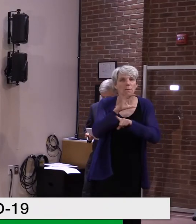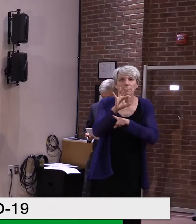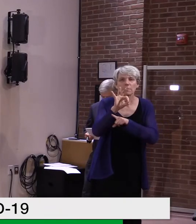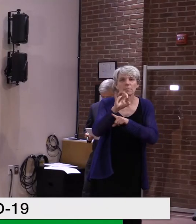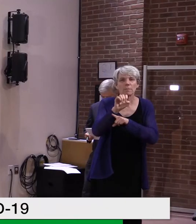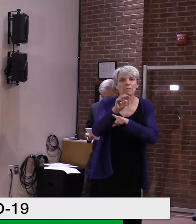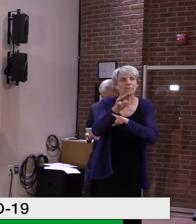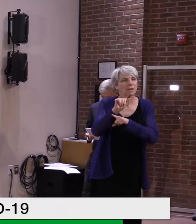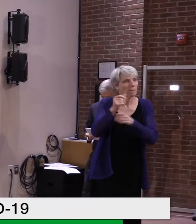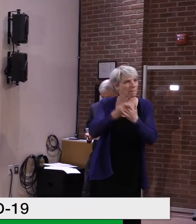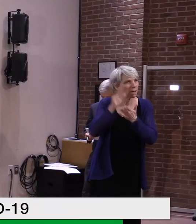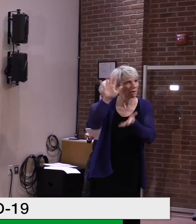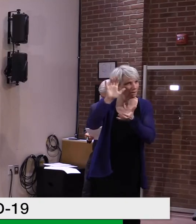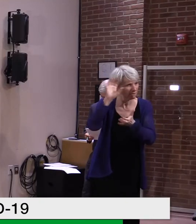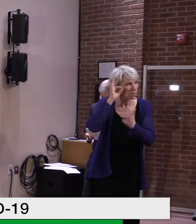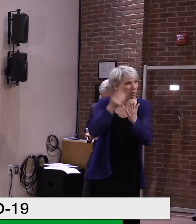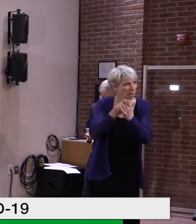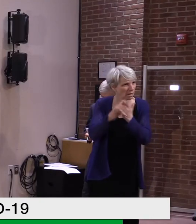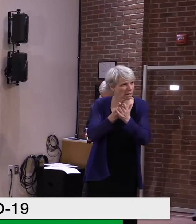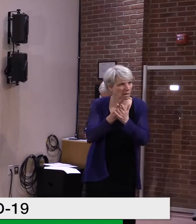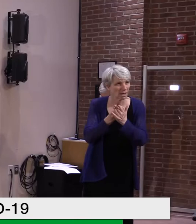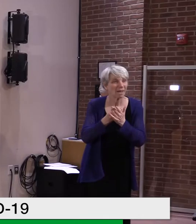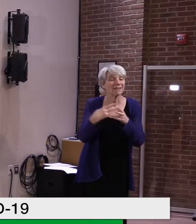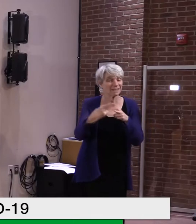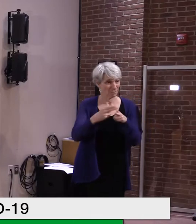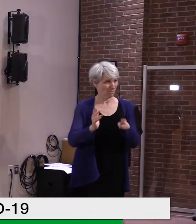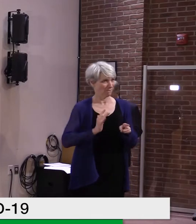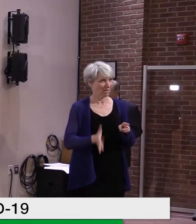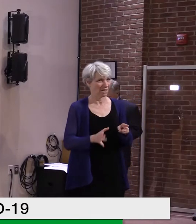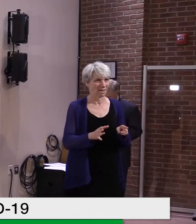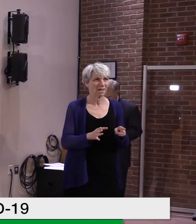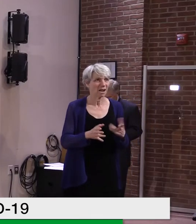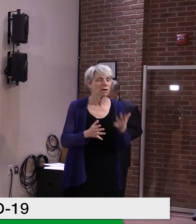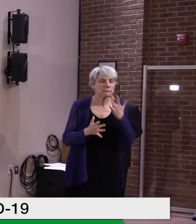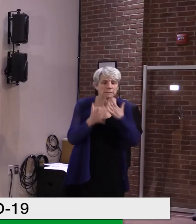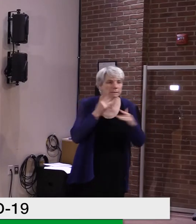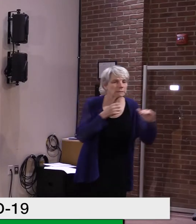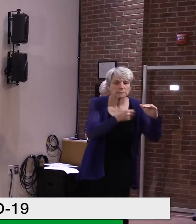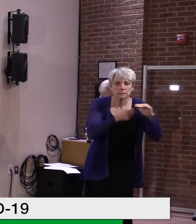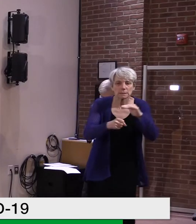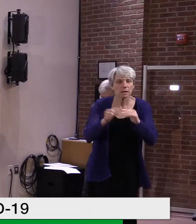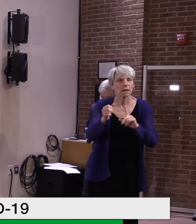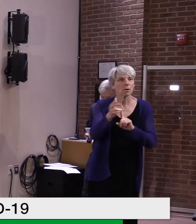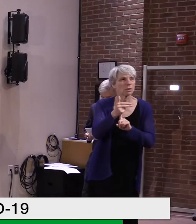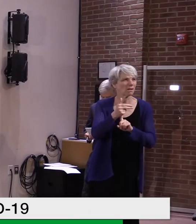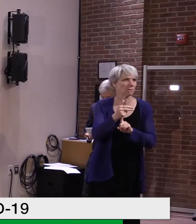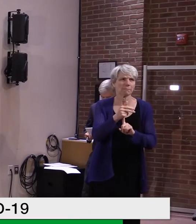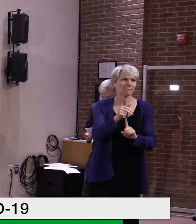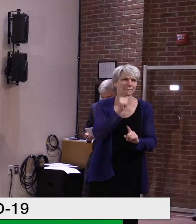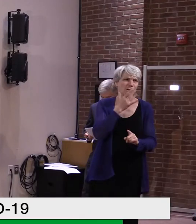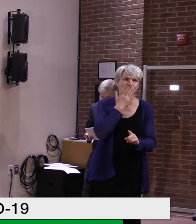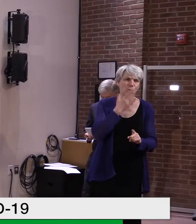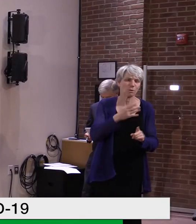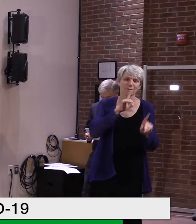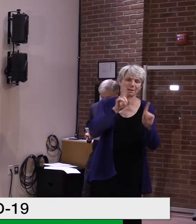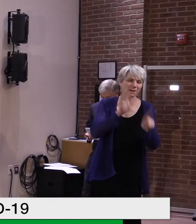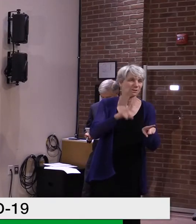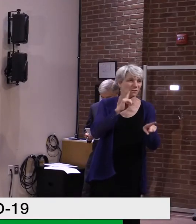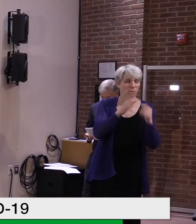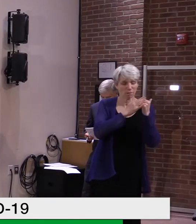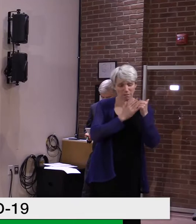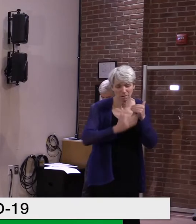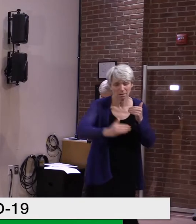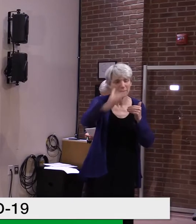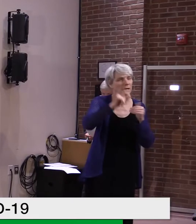to find permanent housing for those instead of temporary housing. So, and we know the $70 million a year was going to climb, as